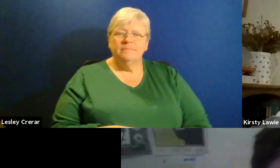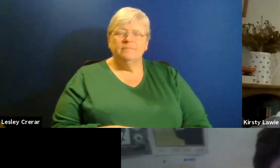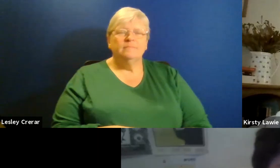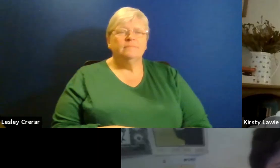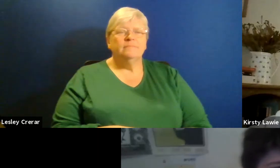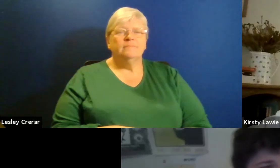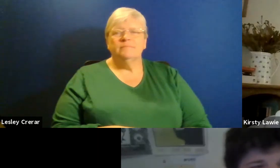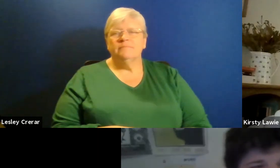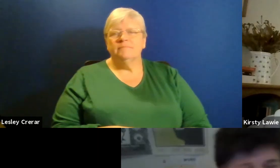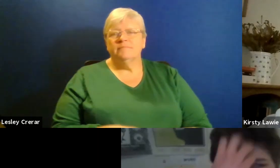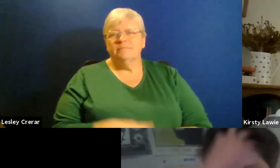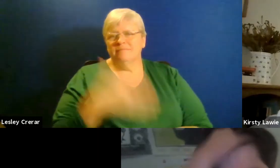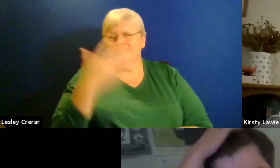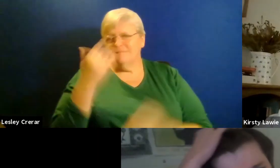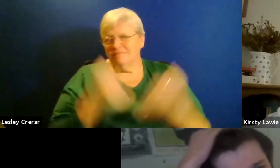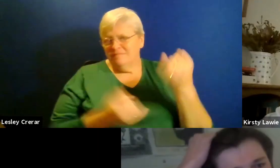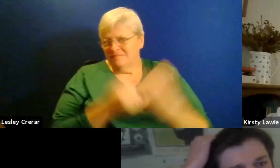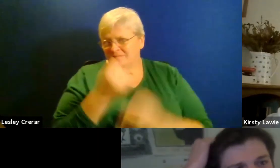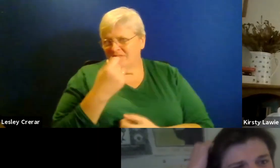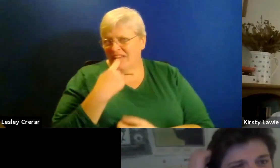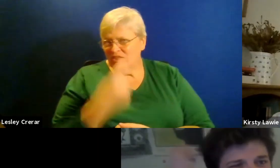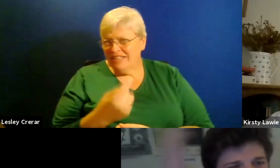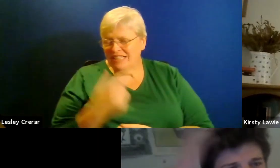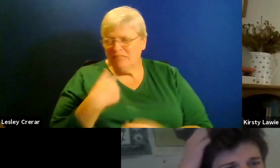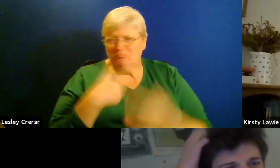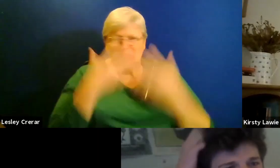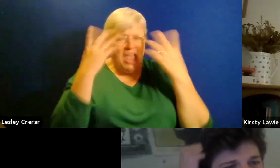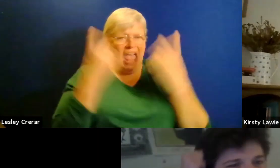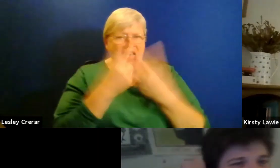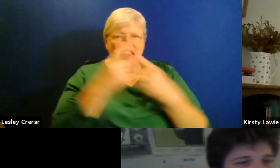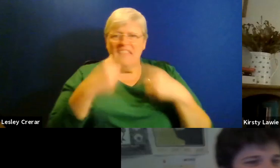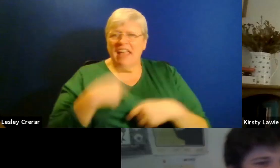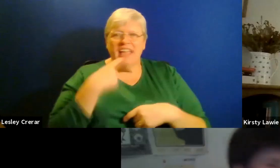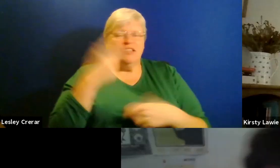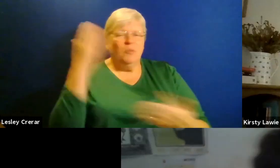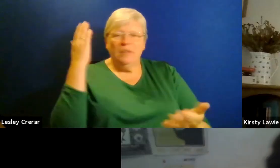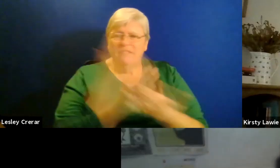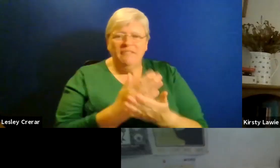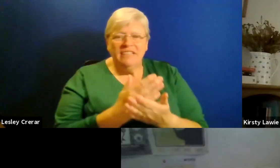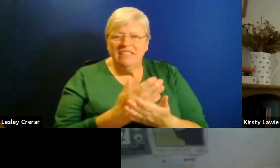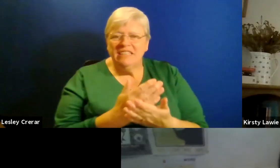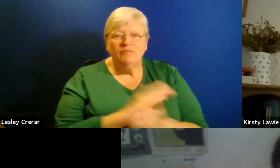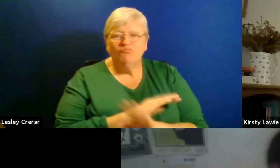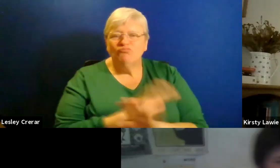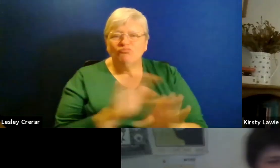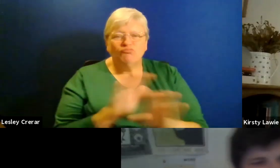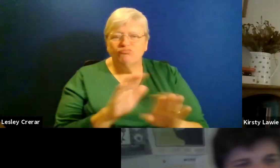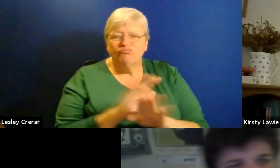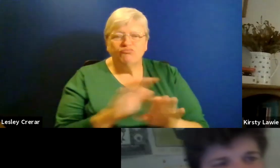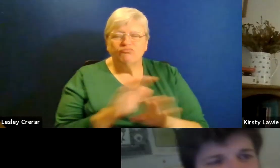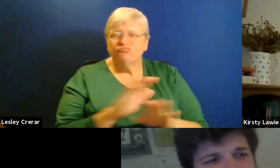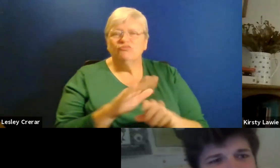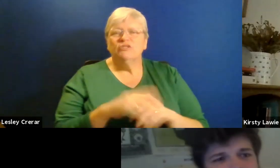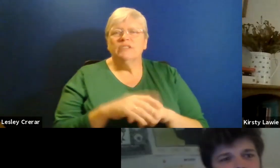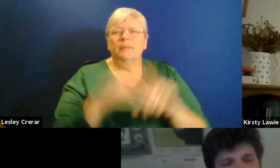I don't know about final say. I don't think anything that I could ever come out with it would be definitive by any stretch of the imagination.